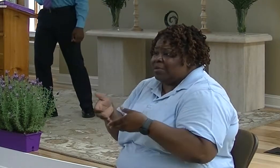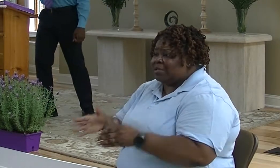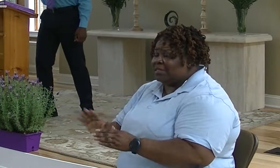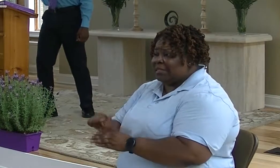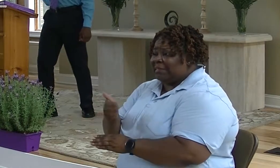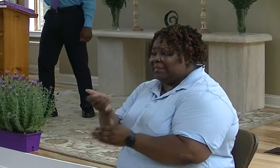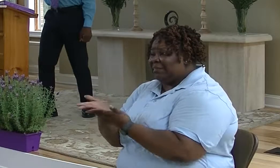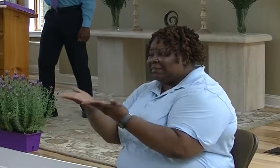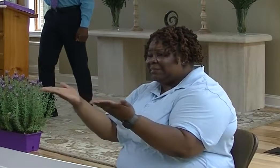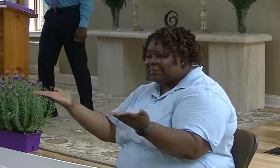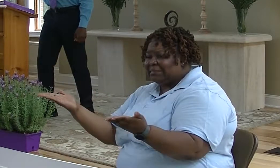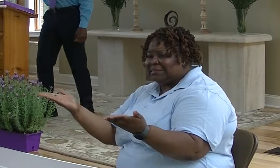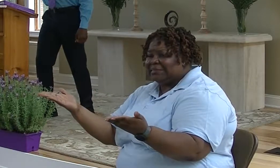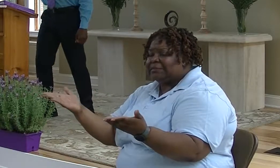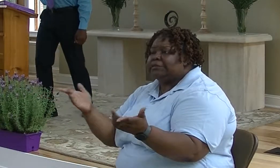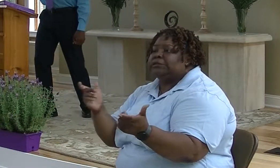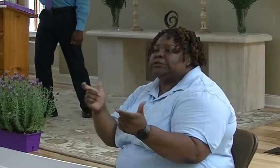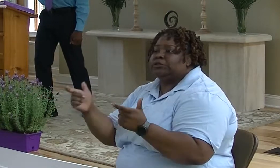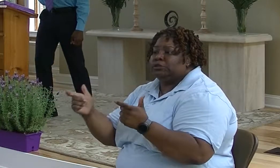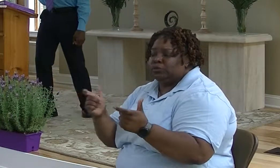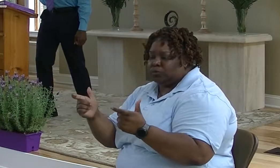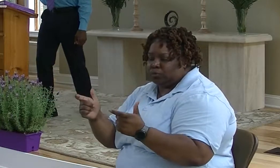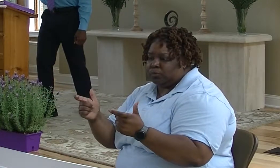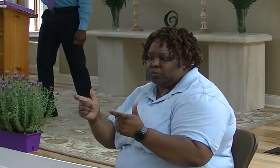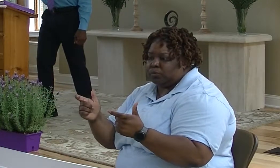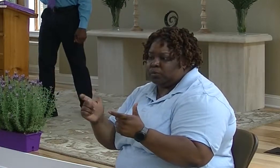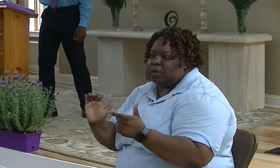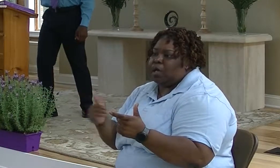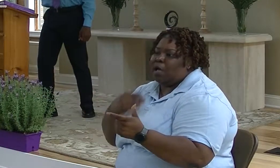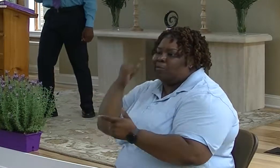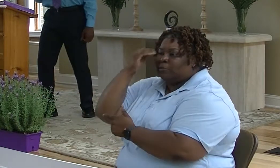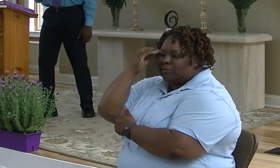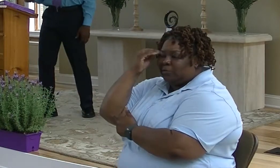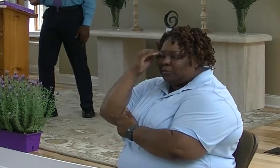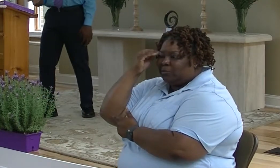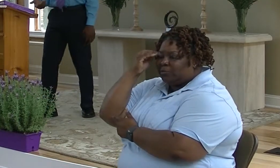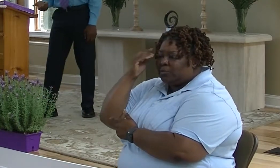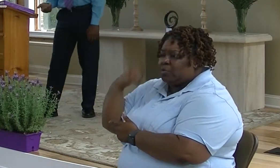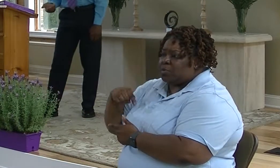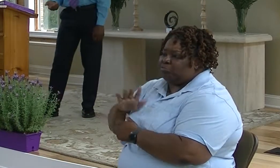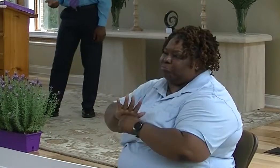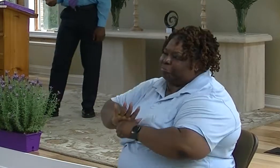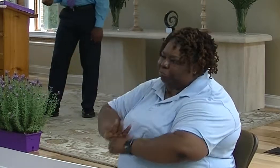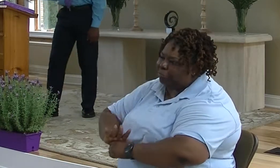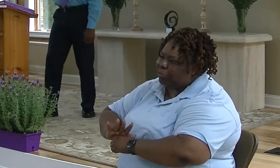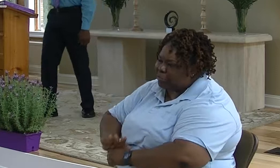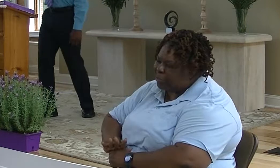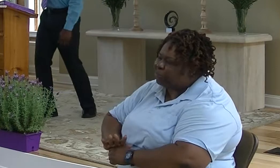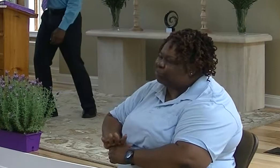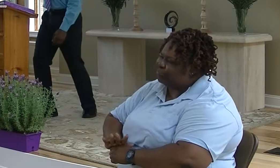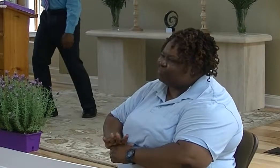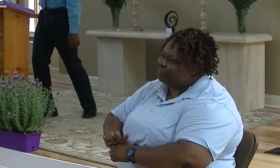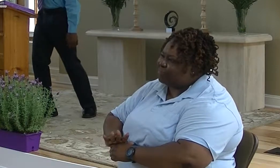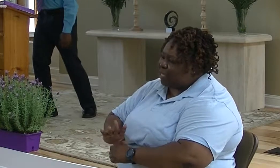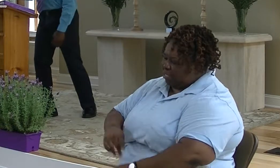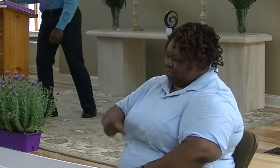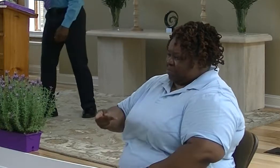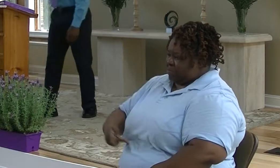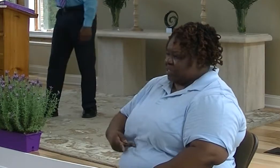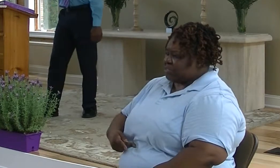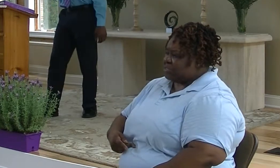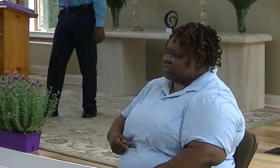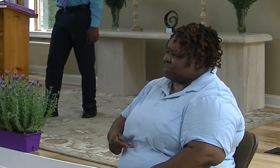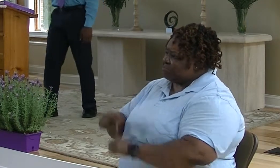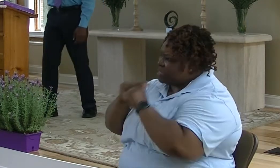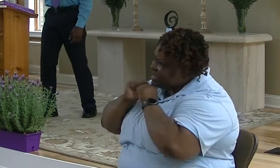other things take over. We let other things suppress us. We let other things deny us.